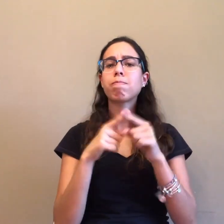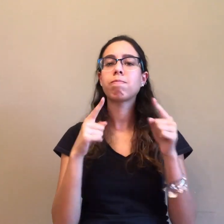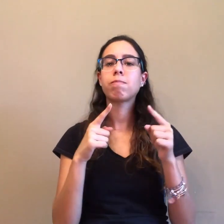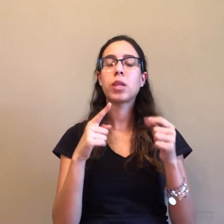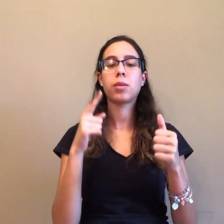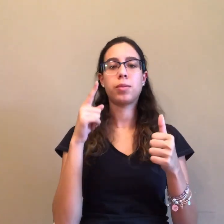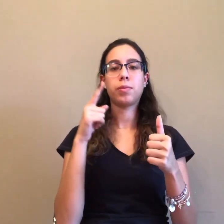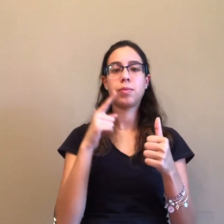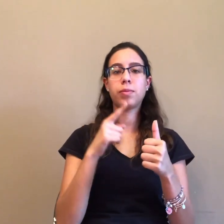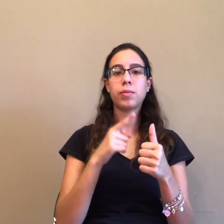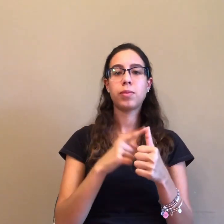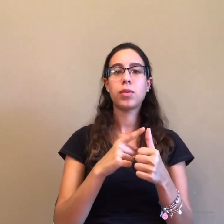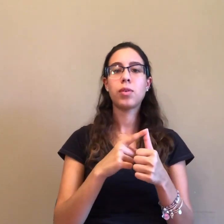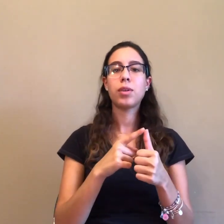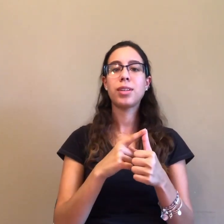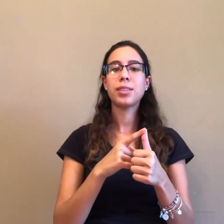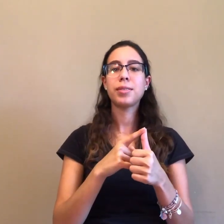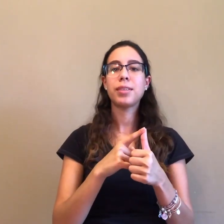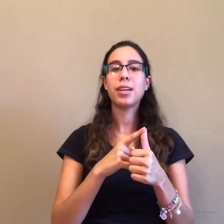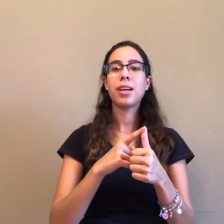Some resources are the first,